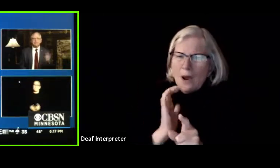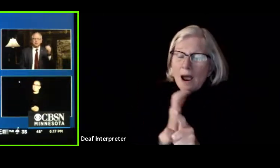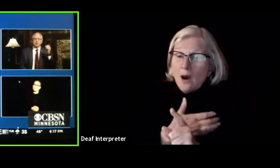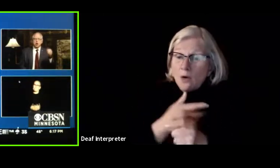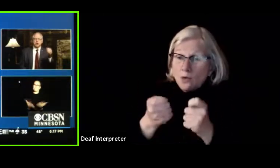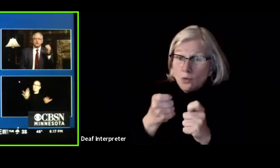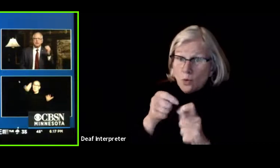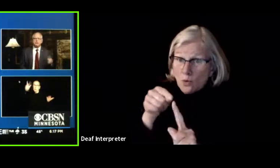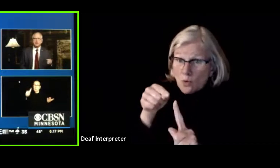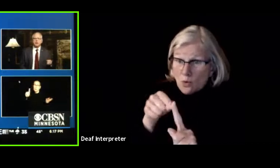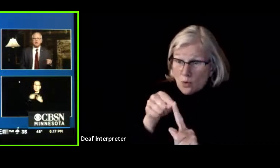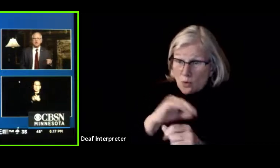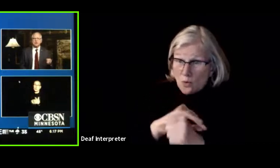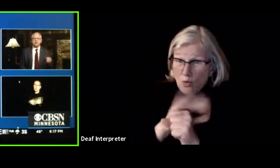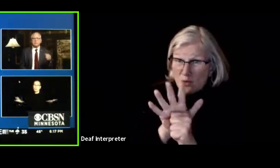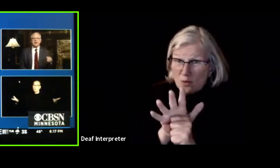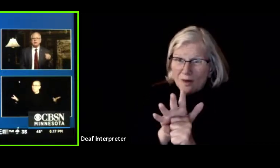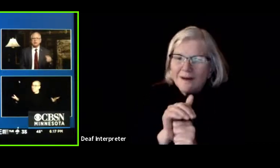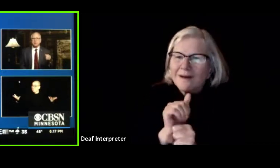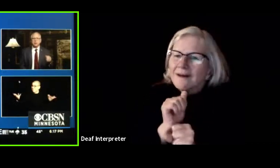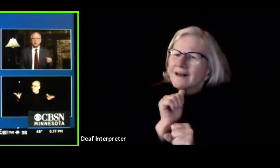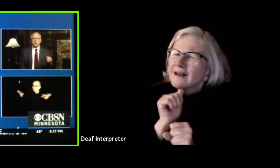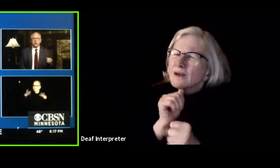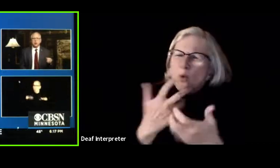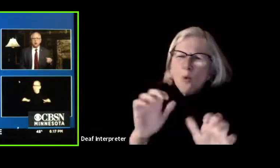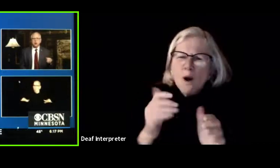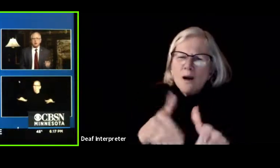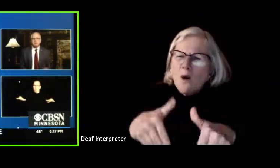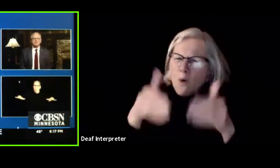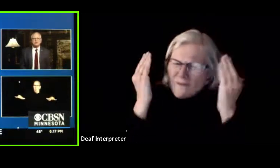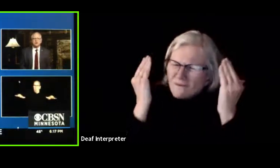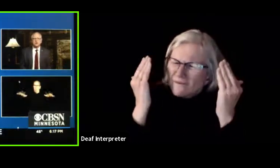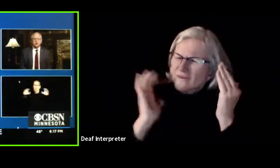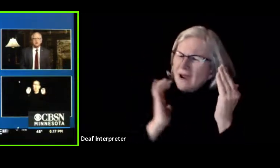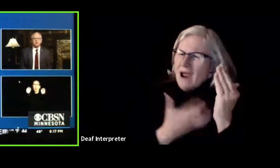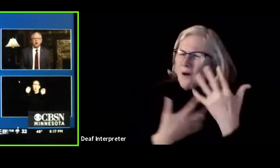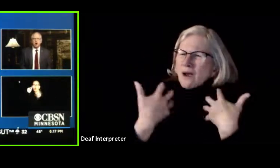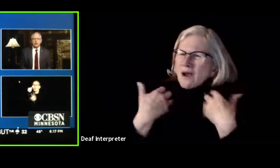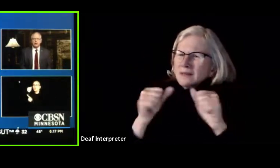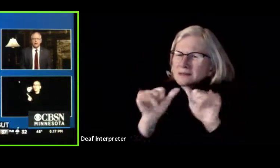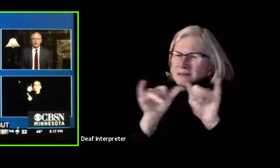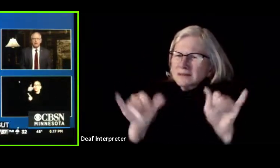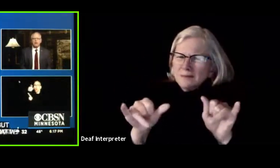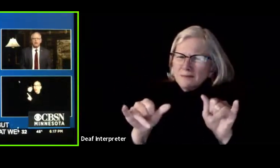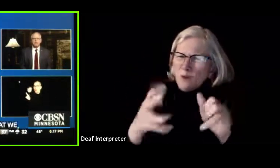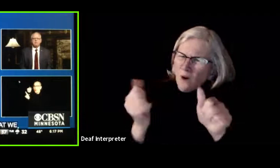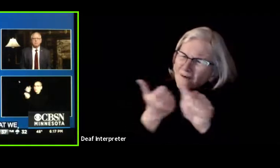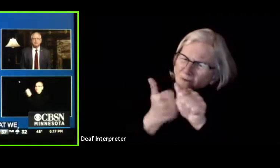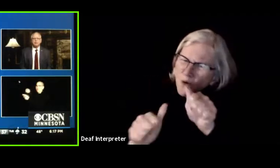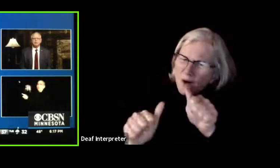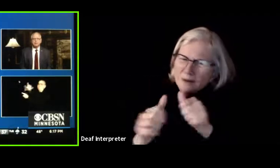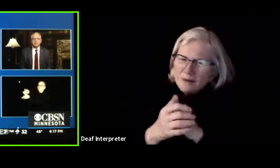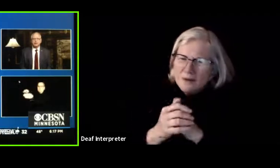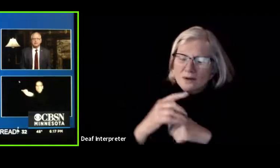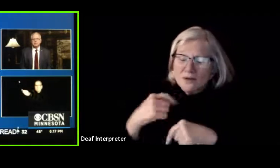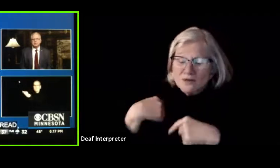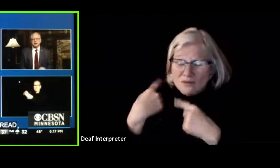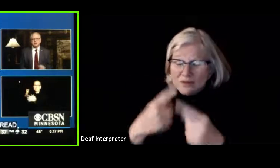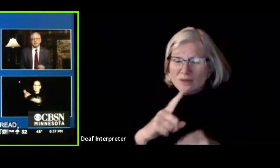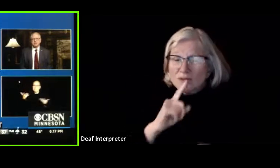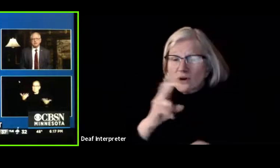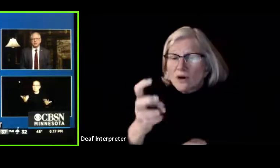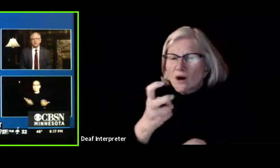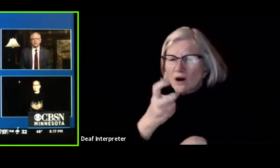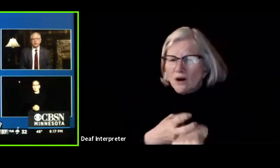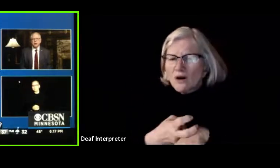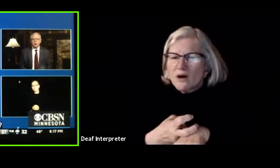with the most targeted approach to make sure what we know all along? This is incredibly hard. And there are peripheral repercussions of